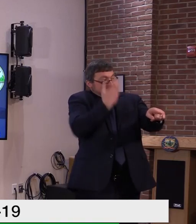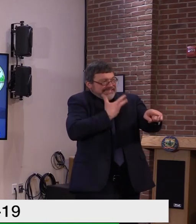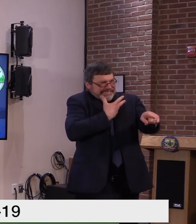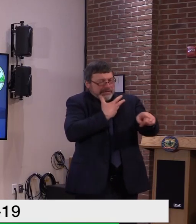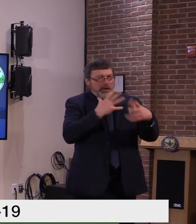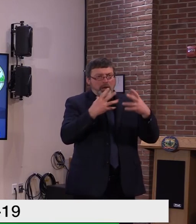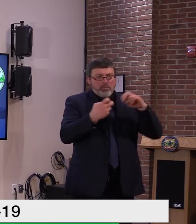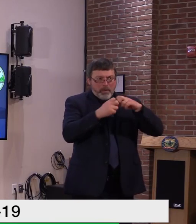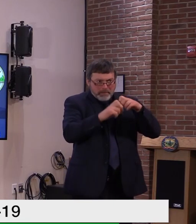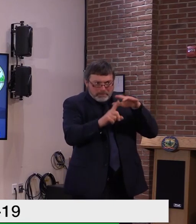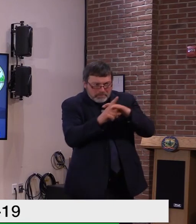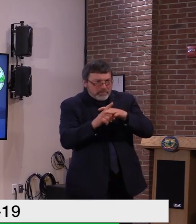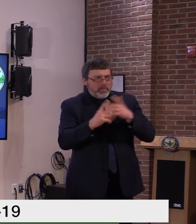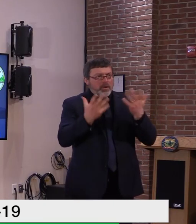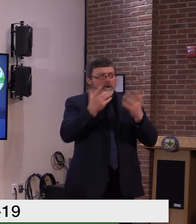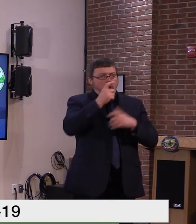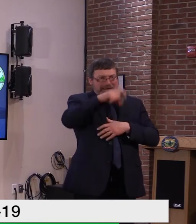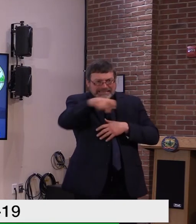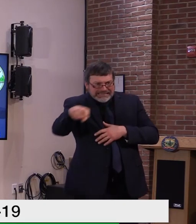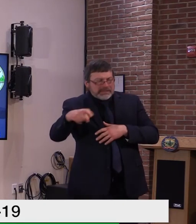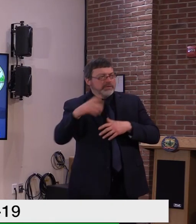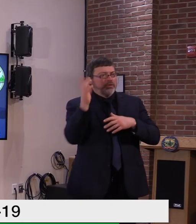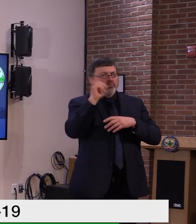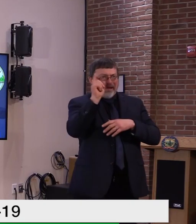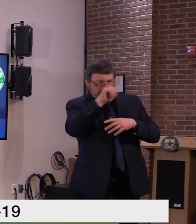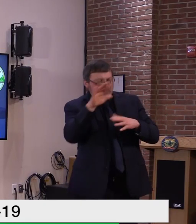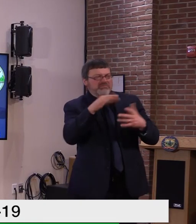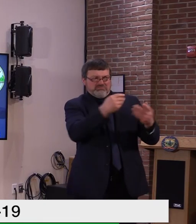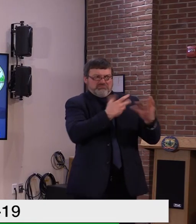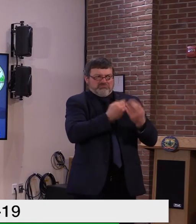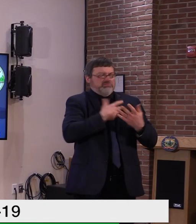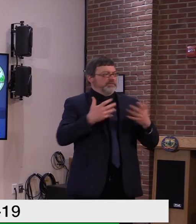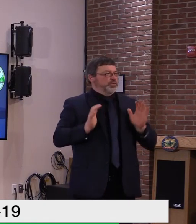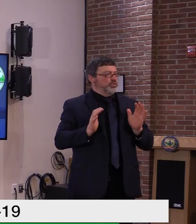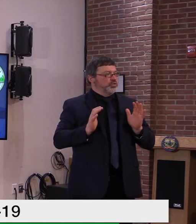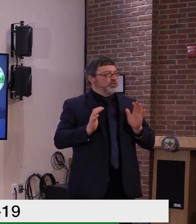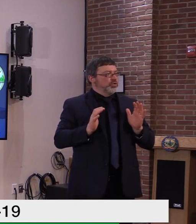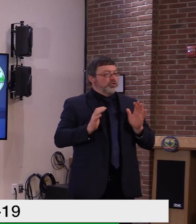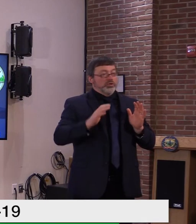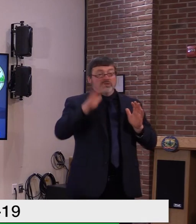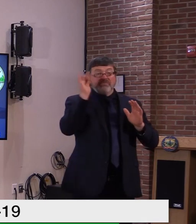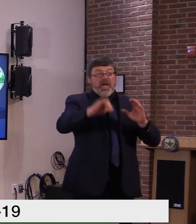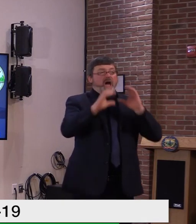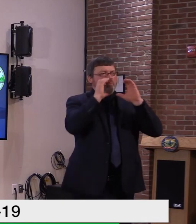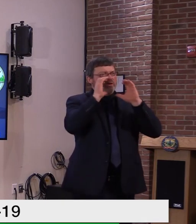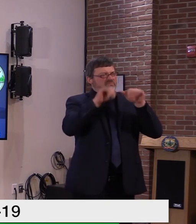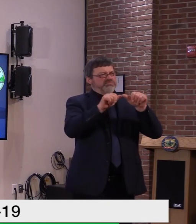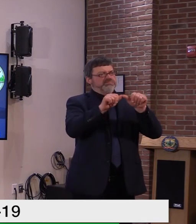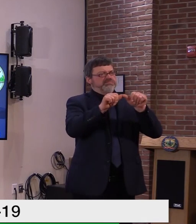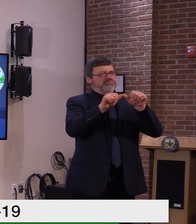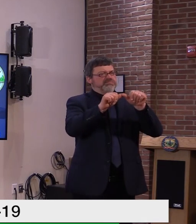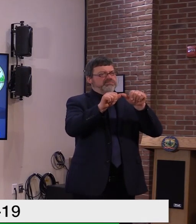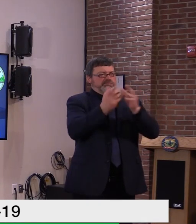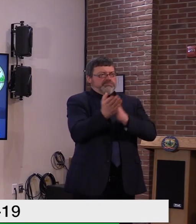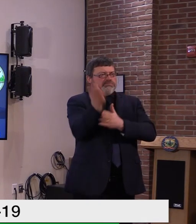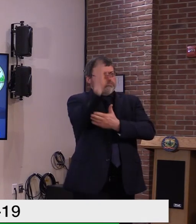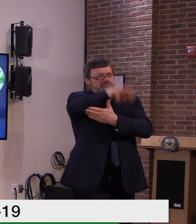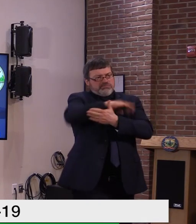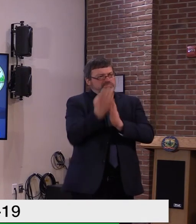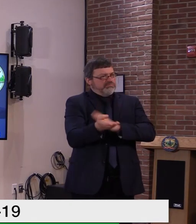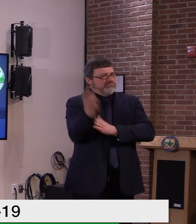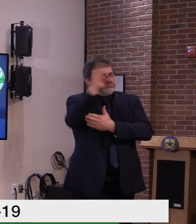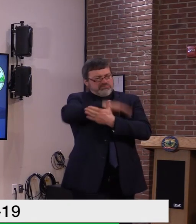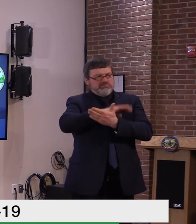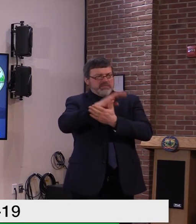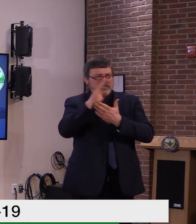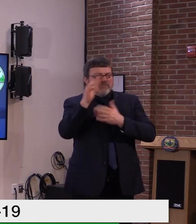that they may not be aware of. But that kind of communication is ongoing. On a constant